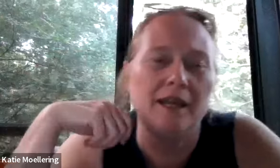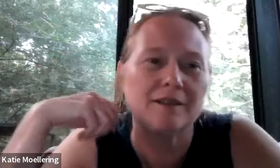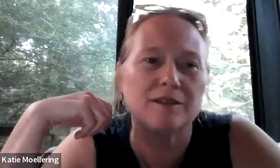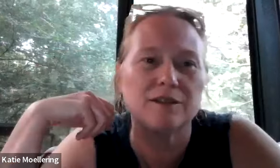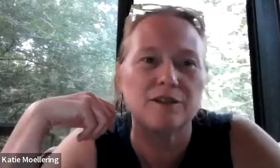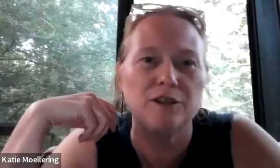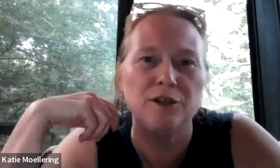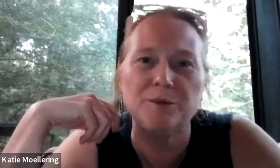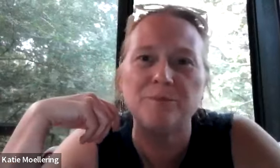And Q.